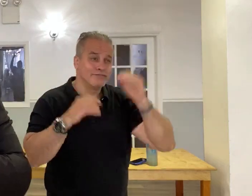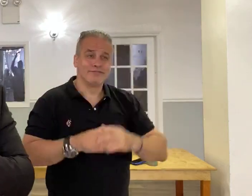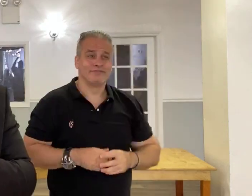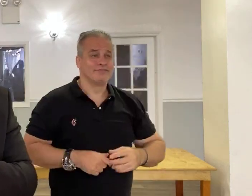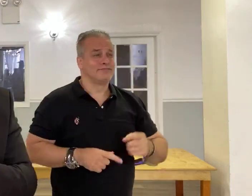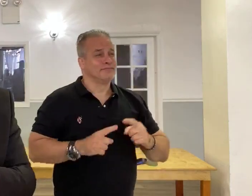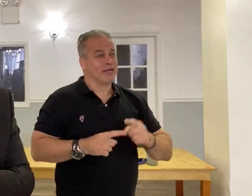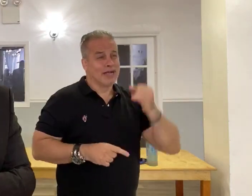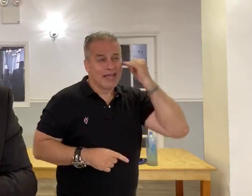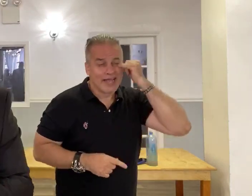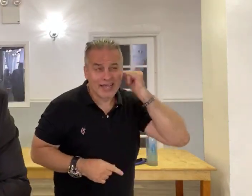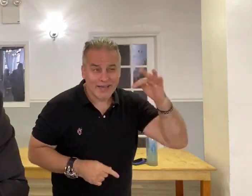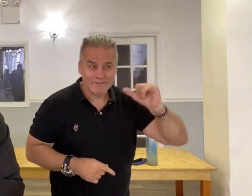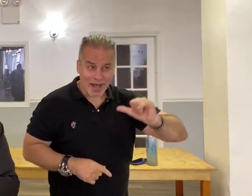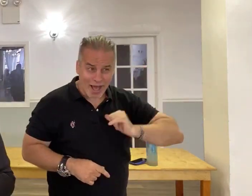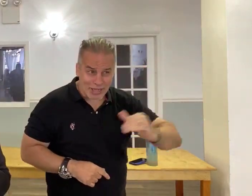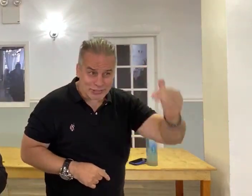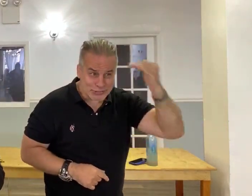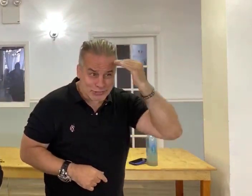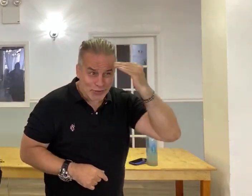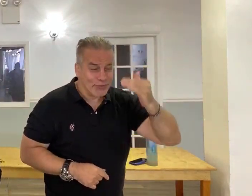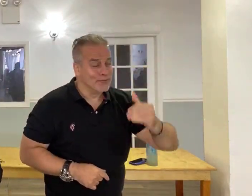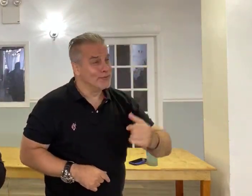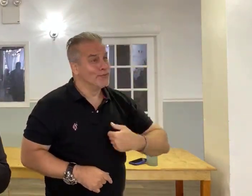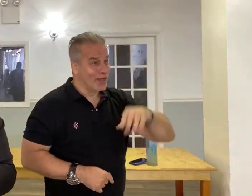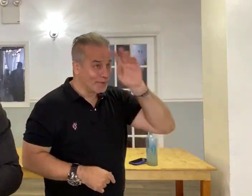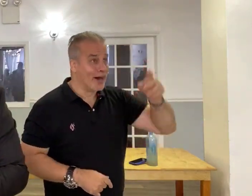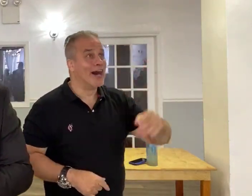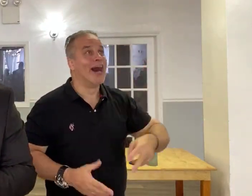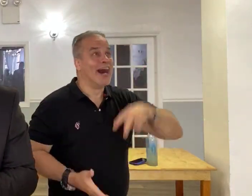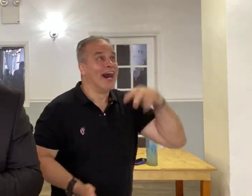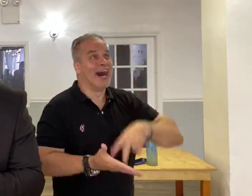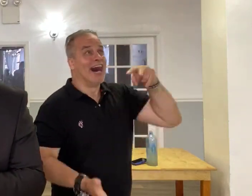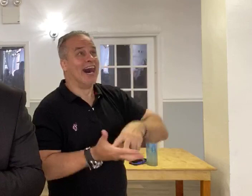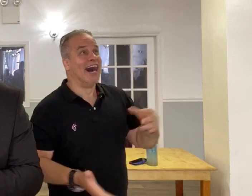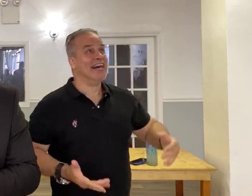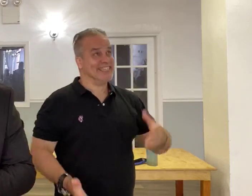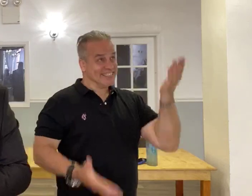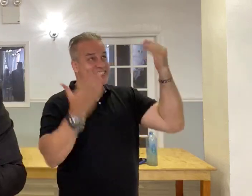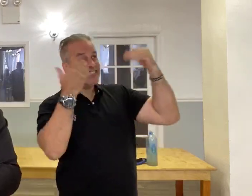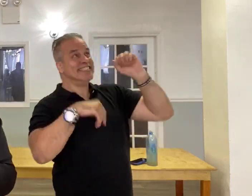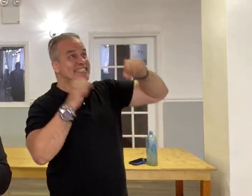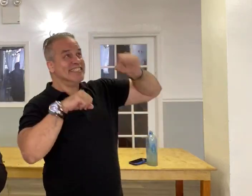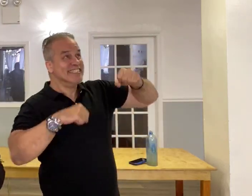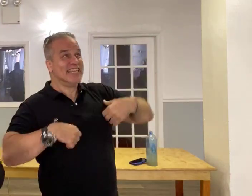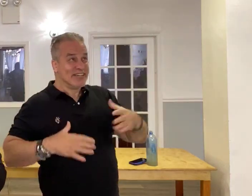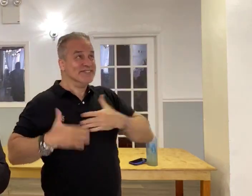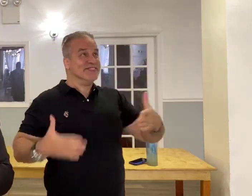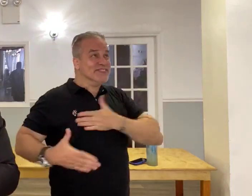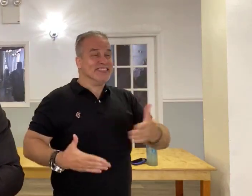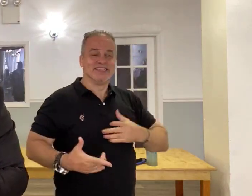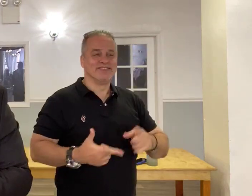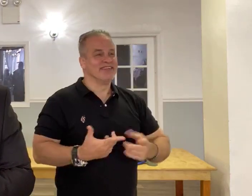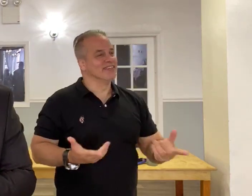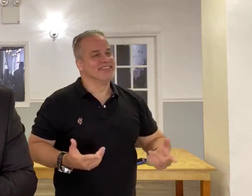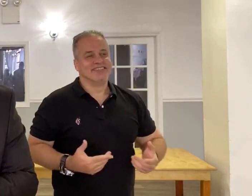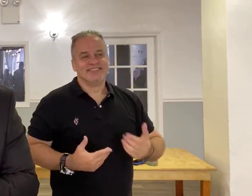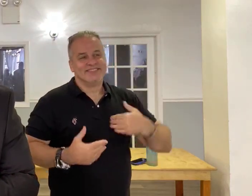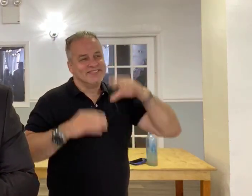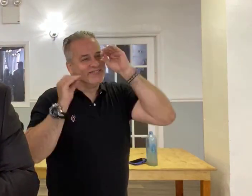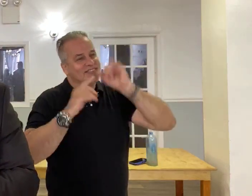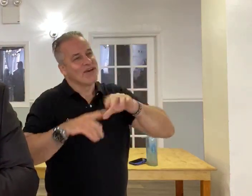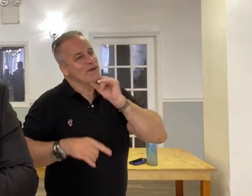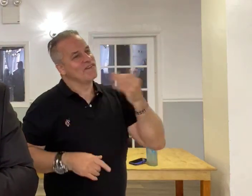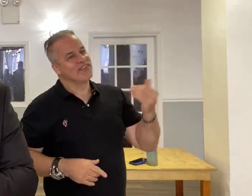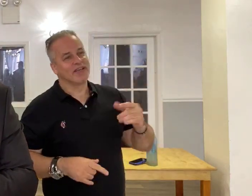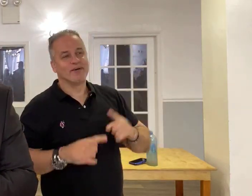me, pick me. Amen. He did pick me. Glory to God. And I choose to serve him. Amen. In